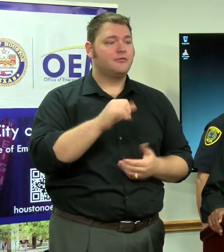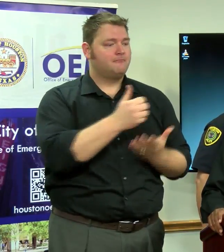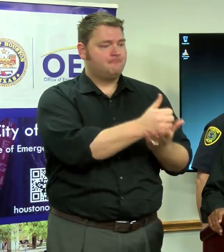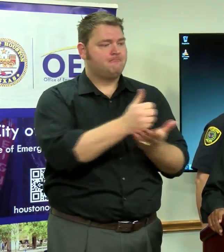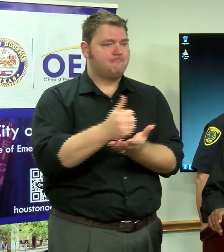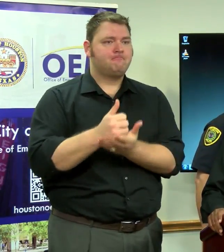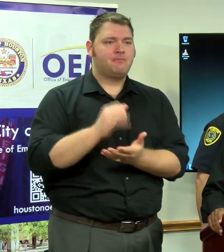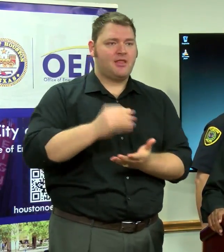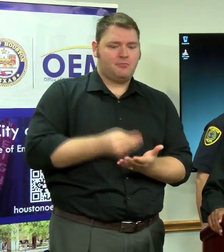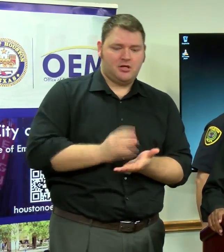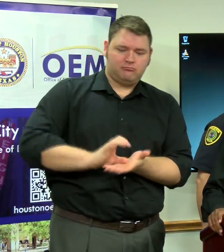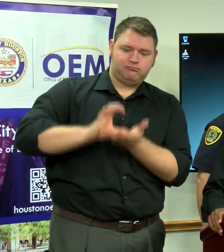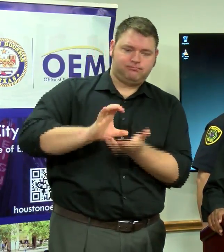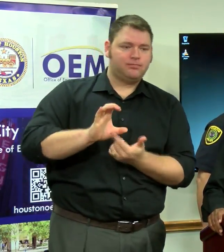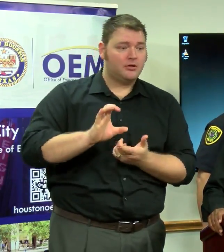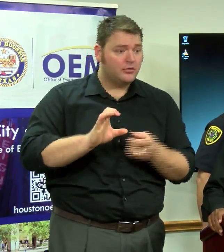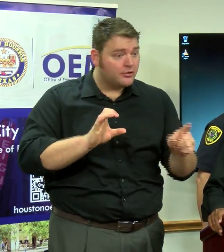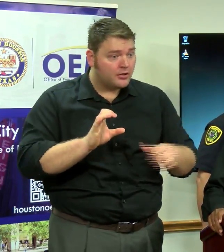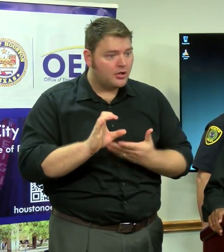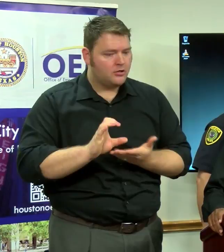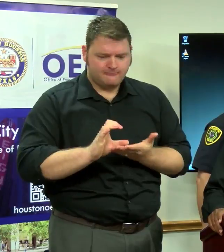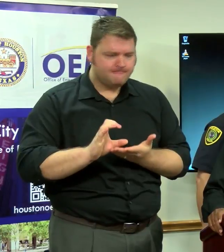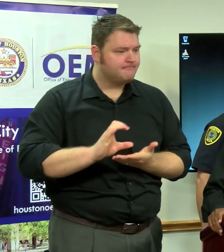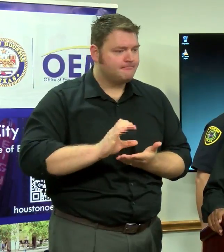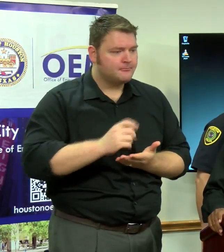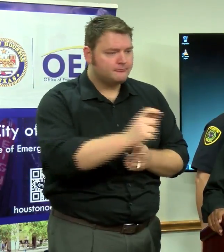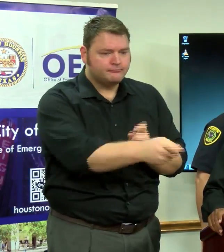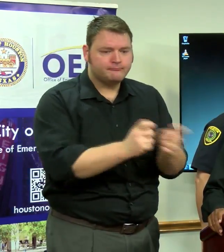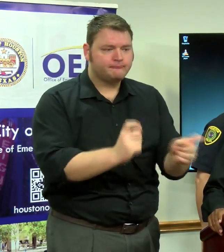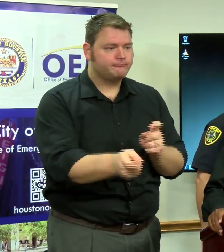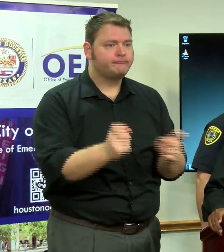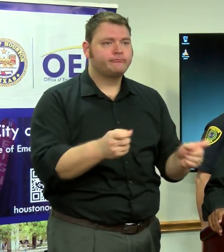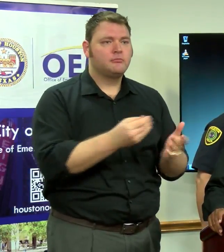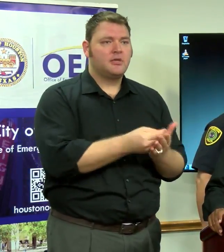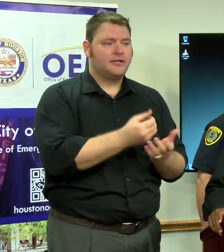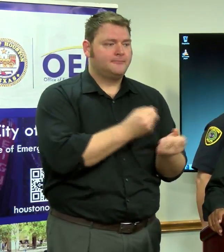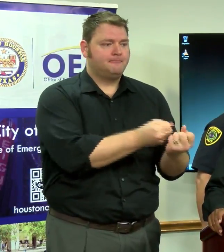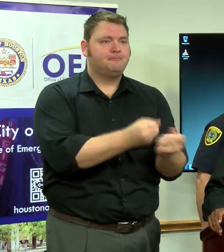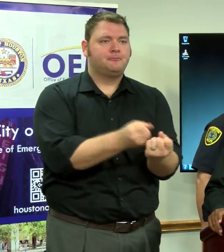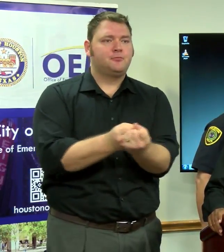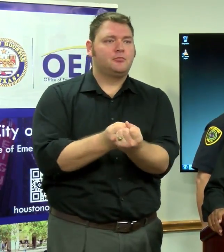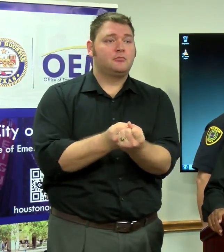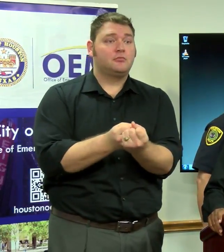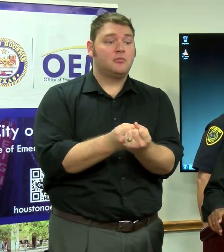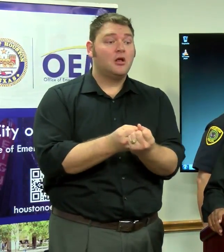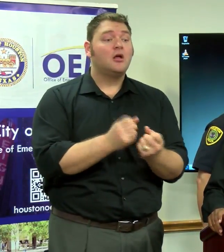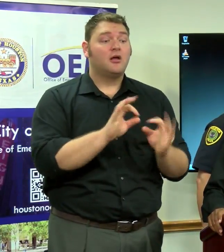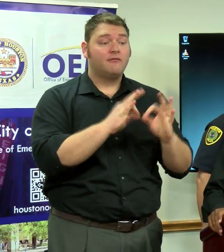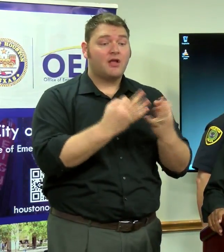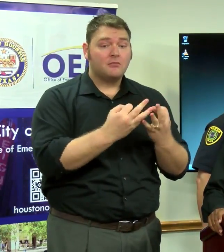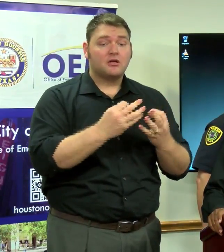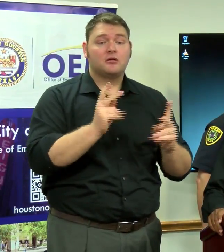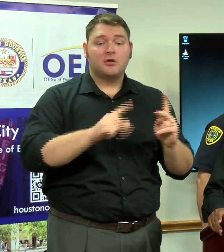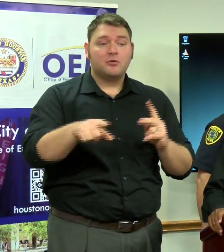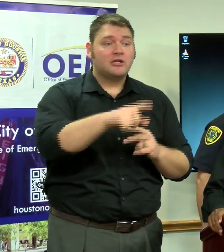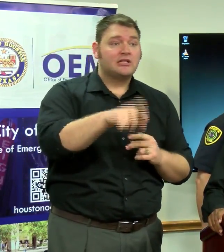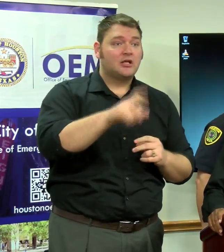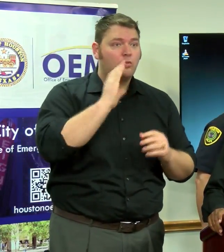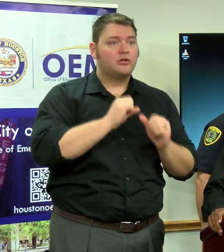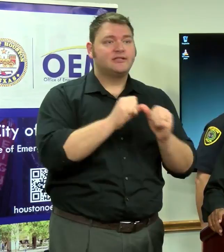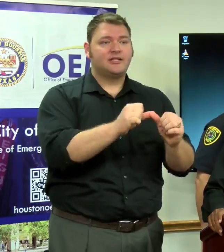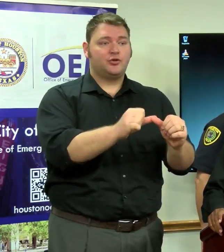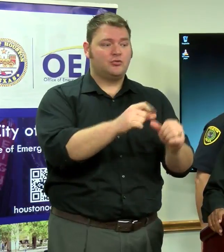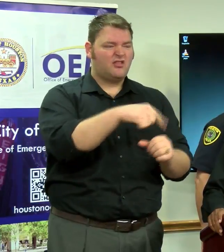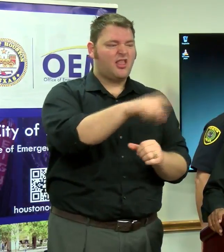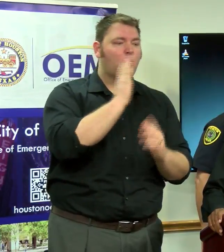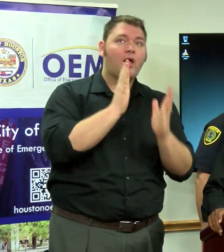has passed. The needs for people and families will continue. Certainly, they're going to be making requests on FEMA and other agencies, but